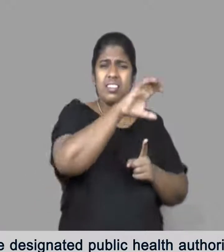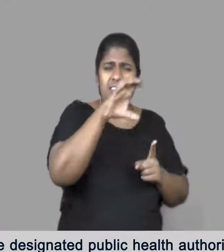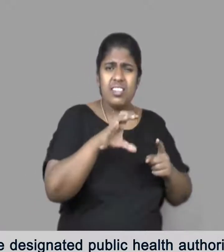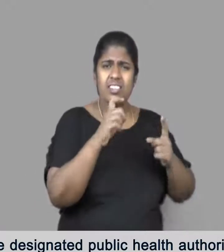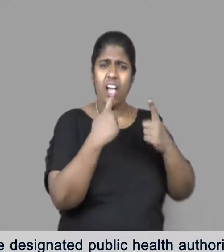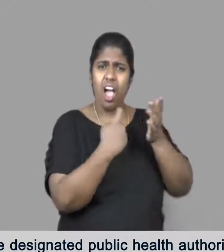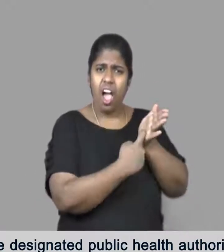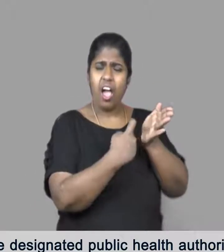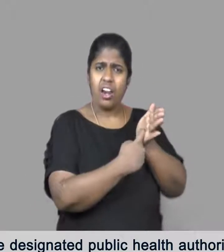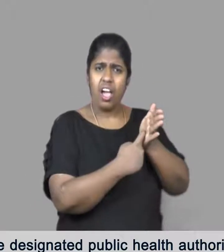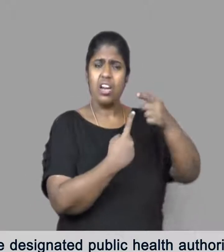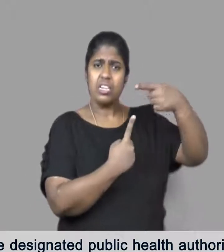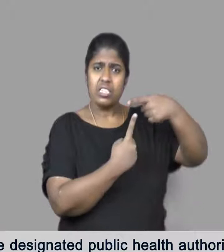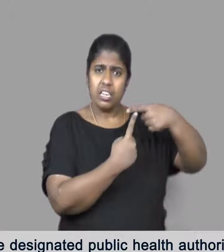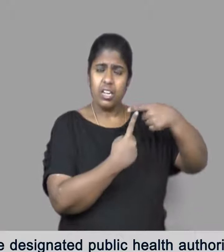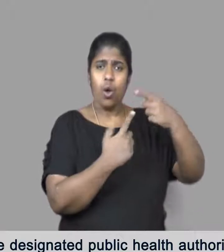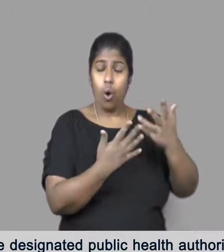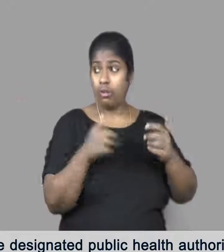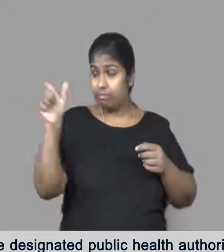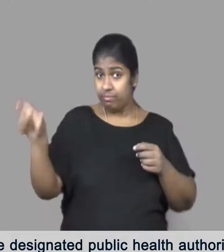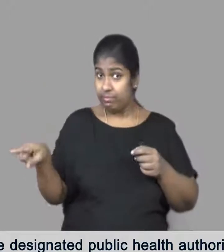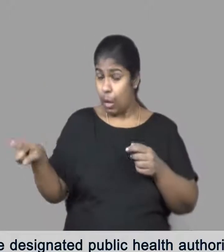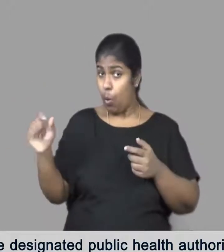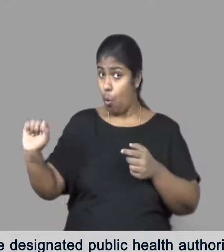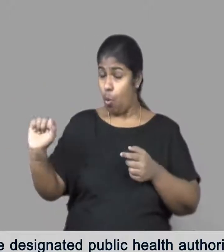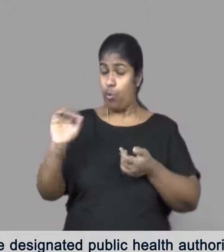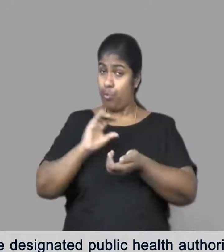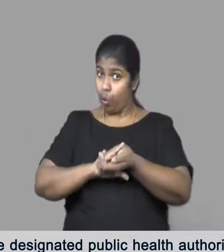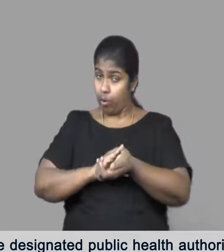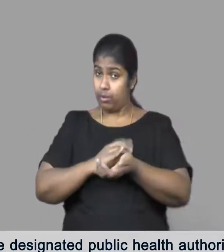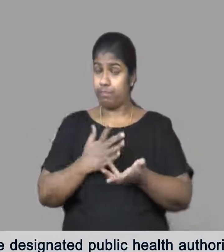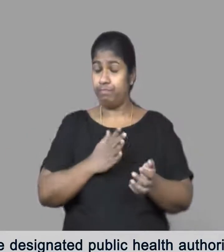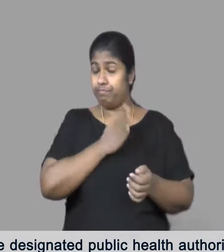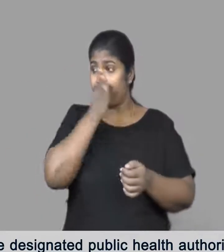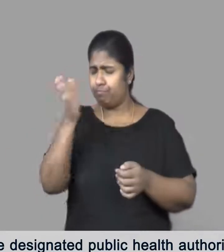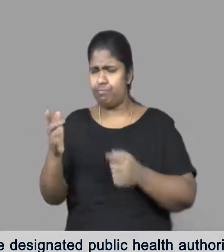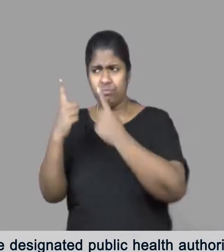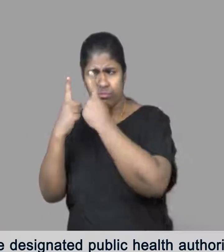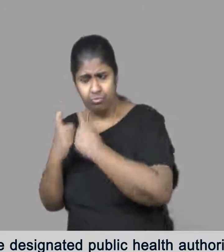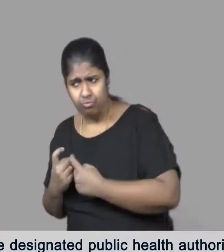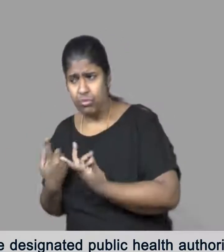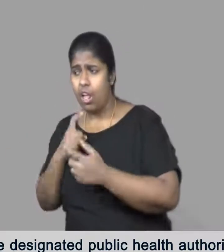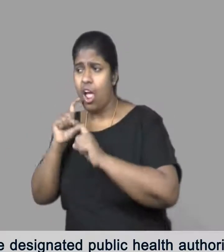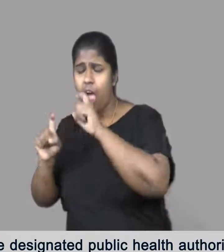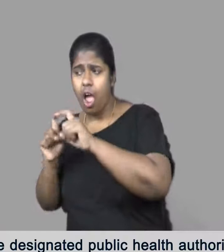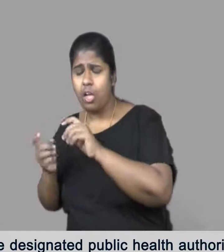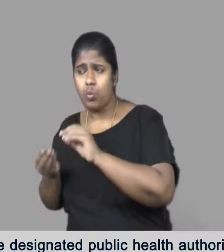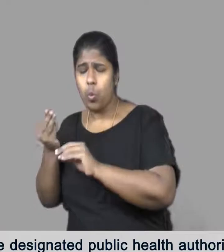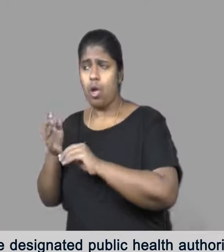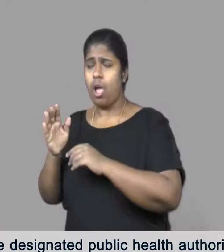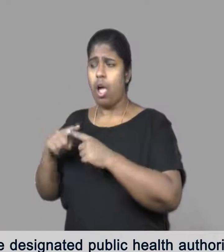public health authority, district RRT or